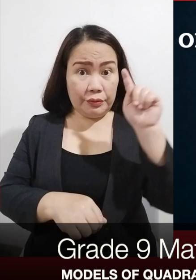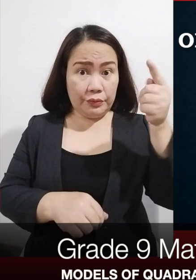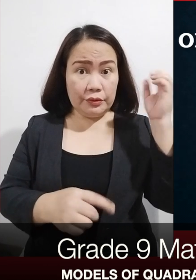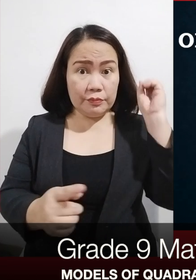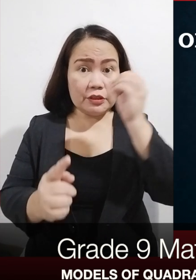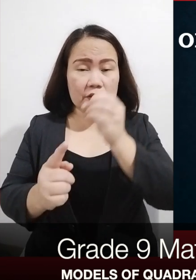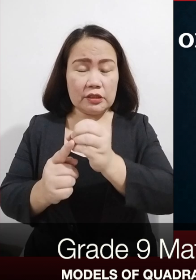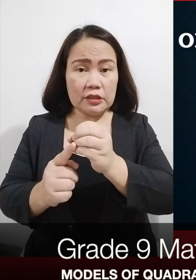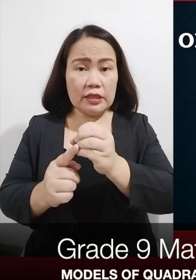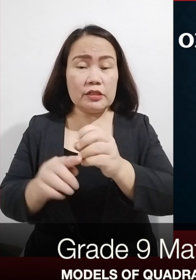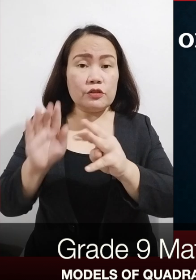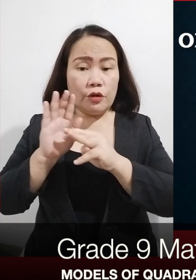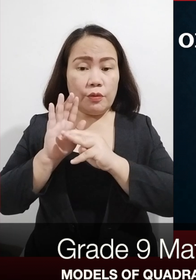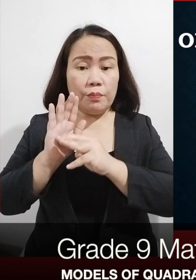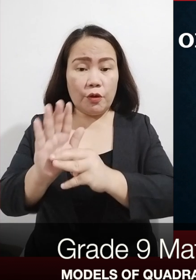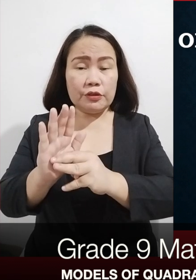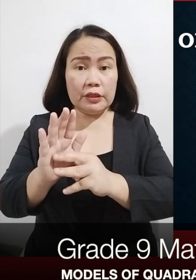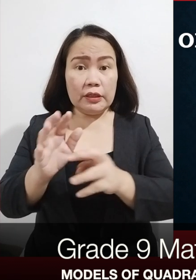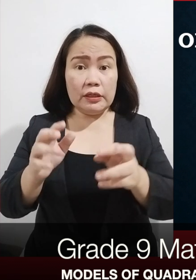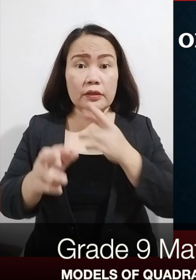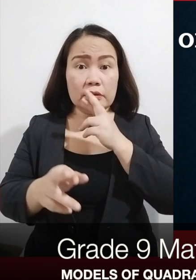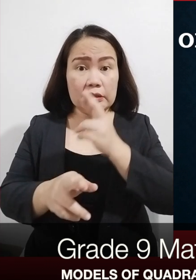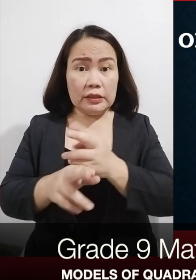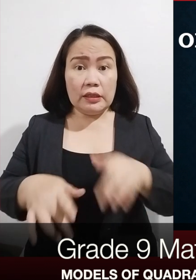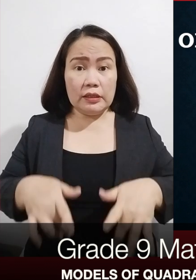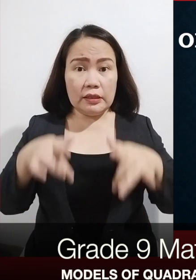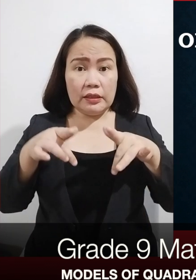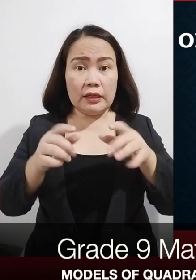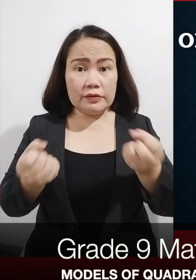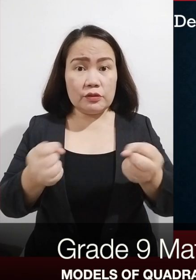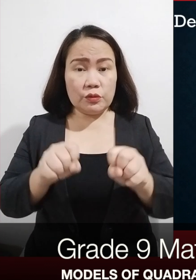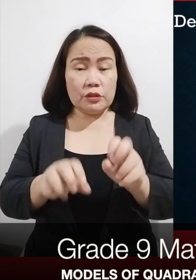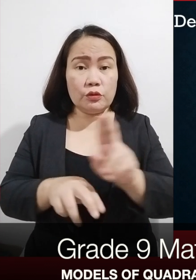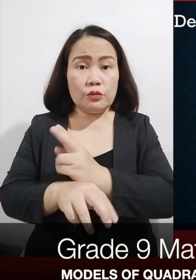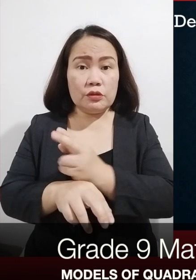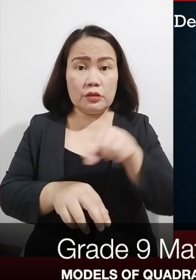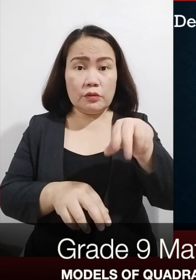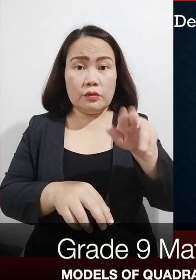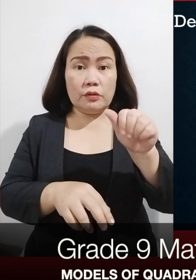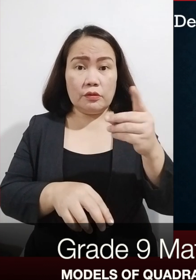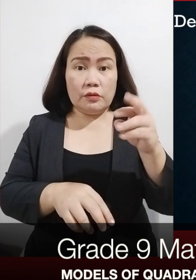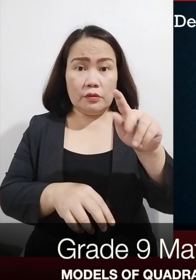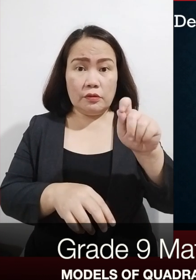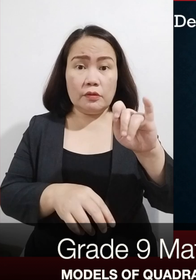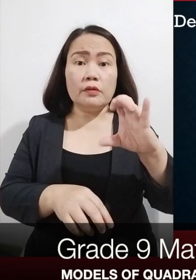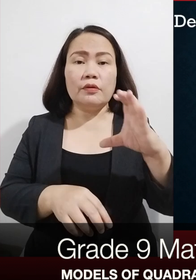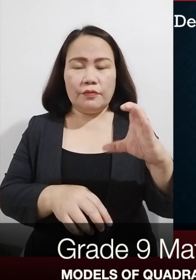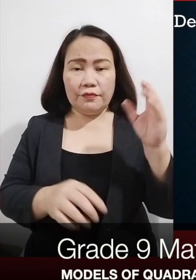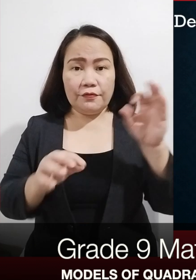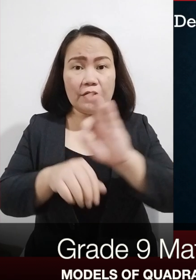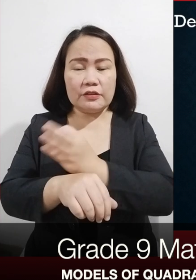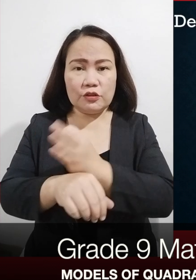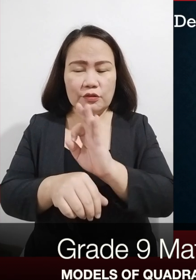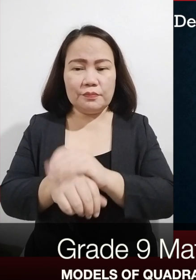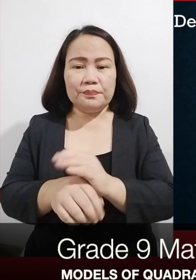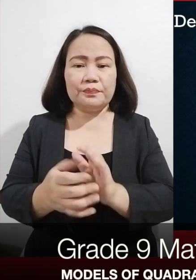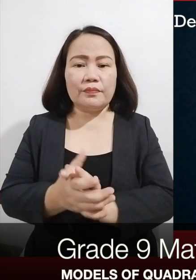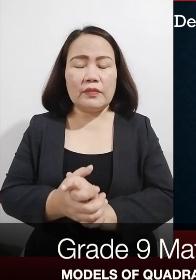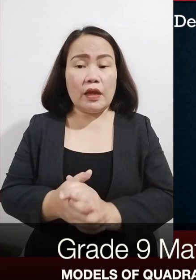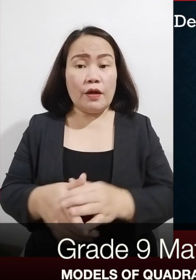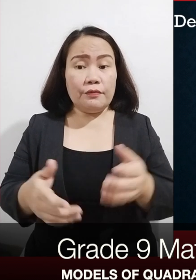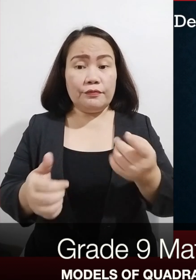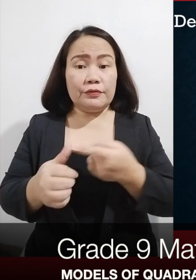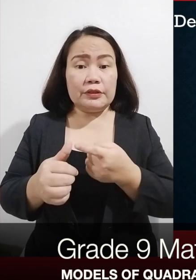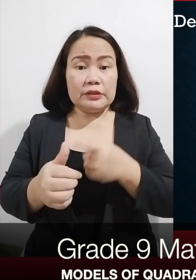is model real-life situation using quadratic functions. First, determine whether each function